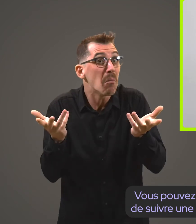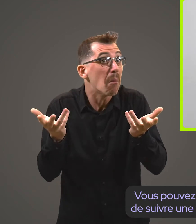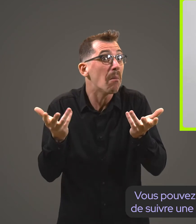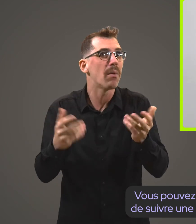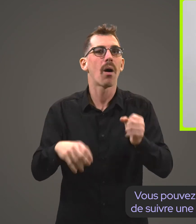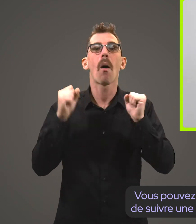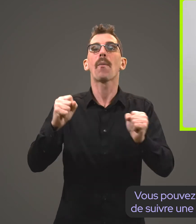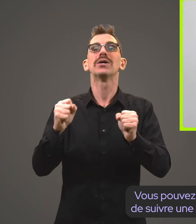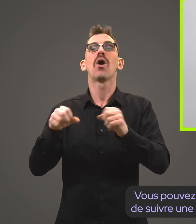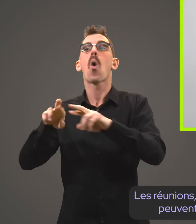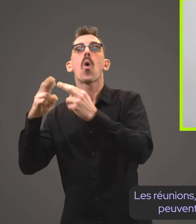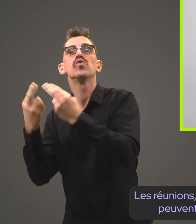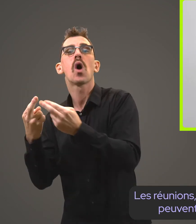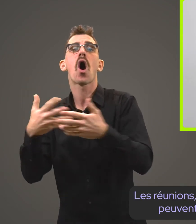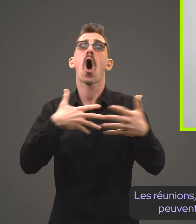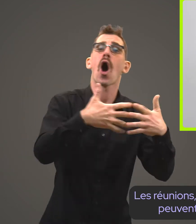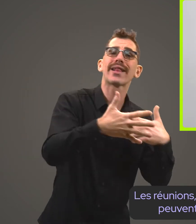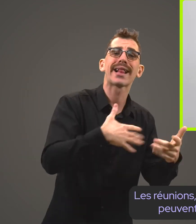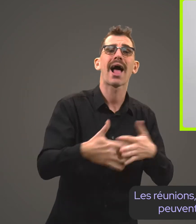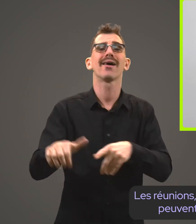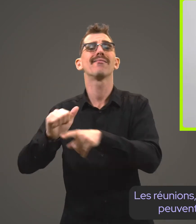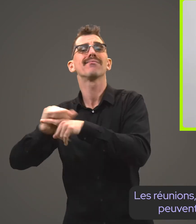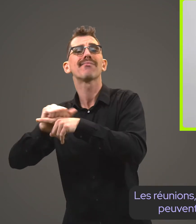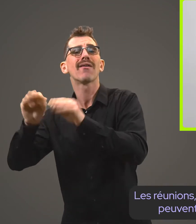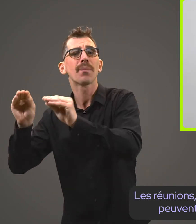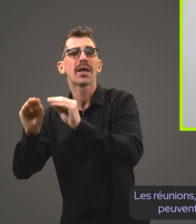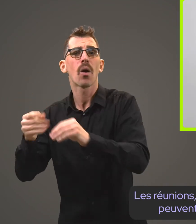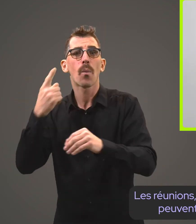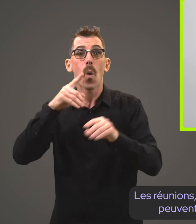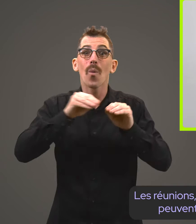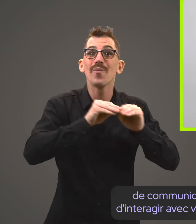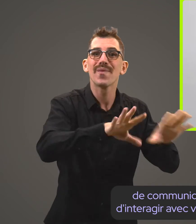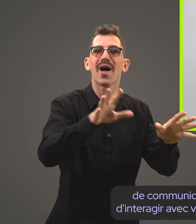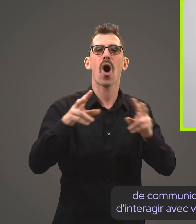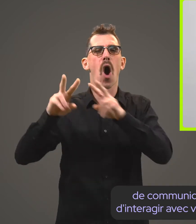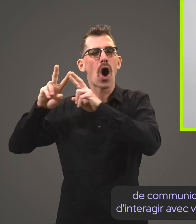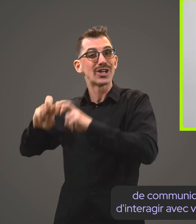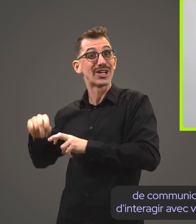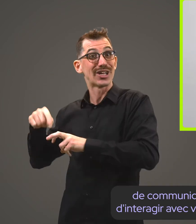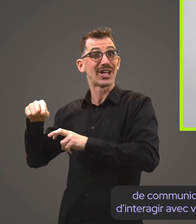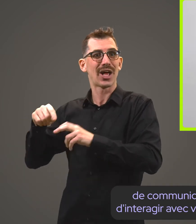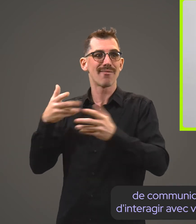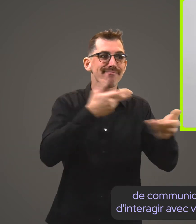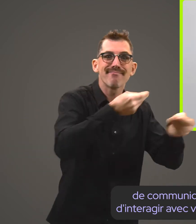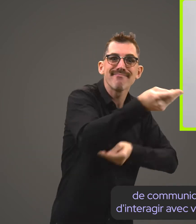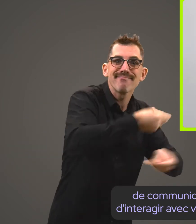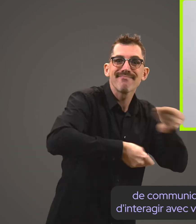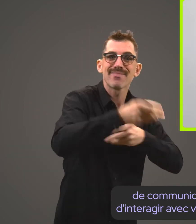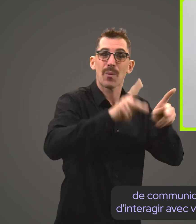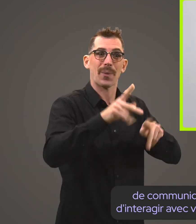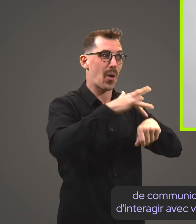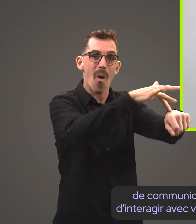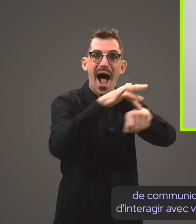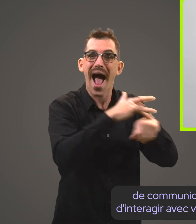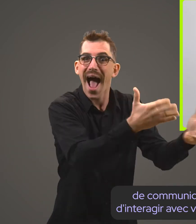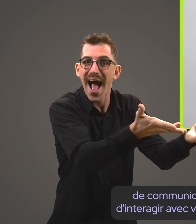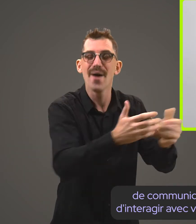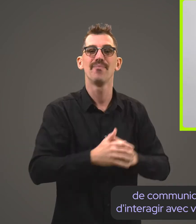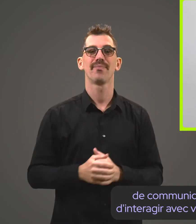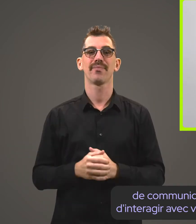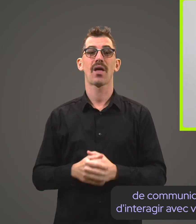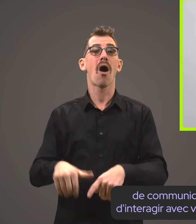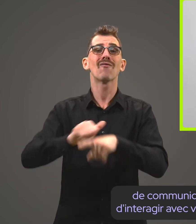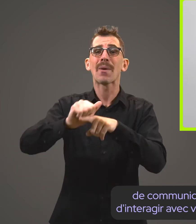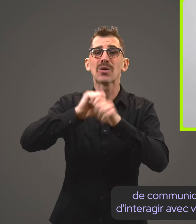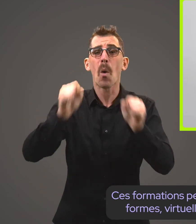training. Meetings, workshops, and seminars can allow you to communicate your research and interact with your audience in